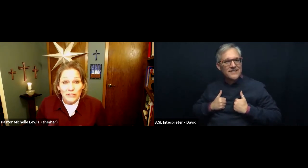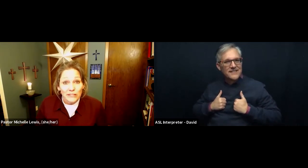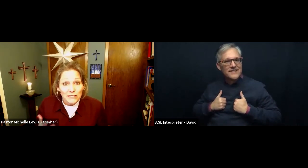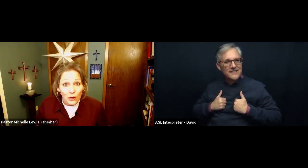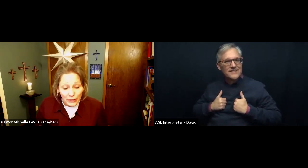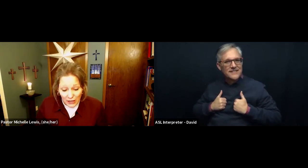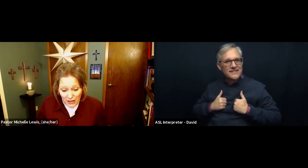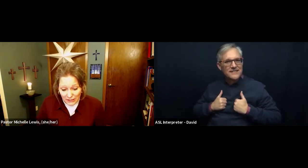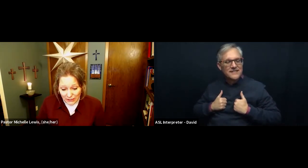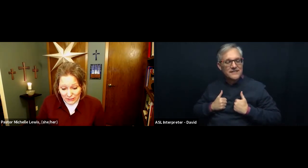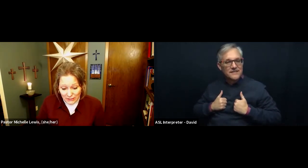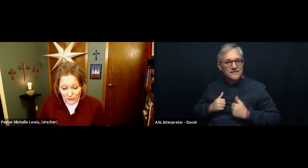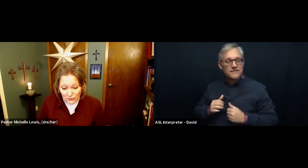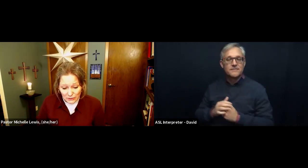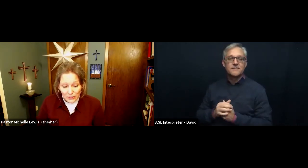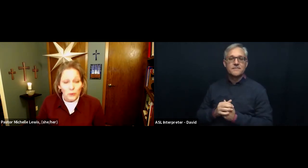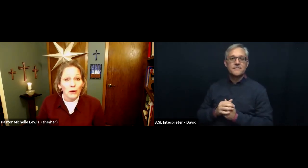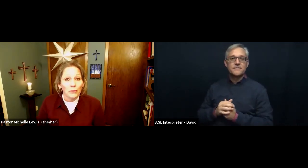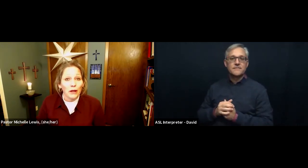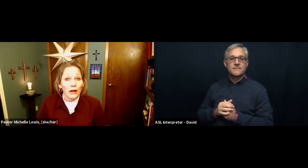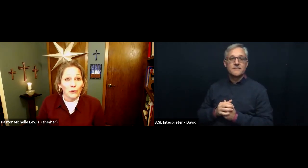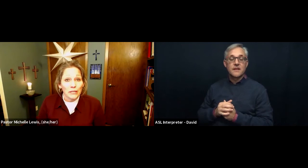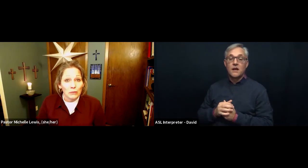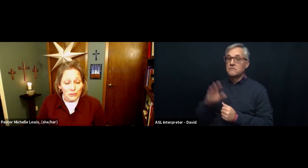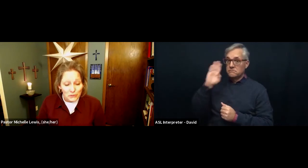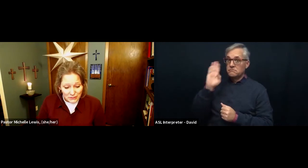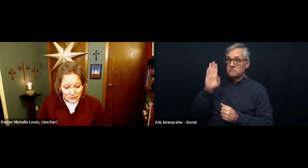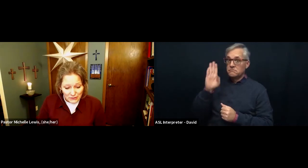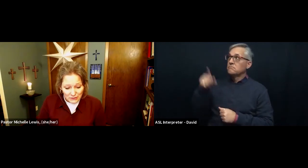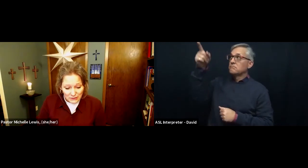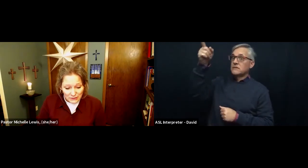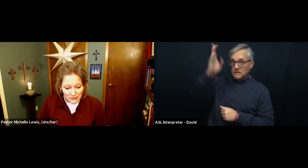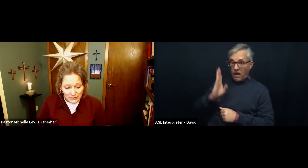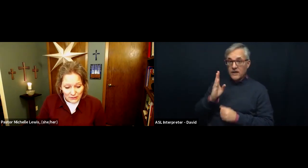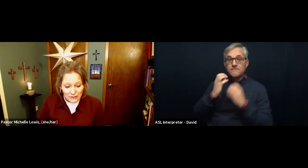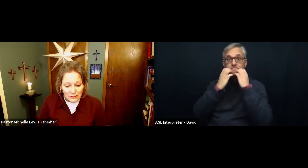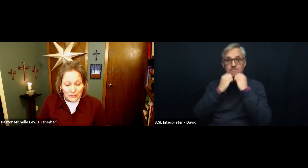And because our God is concerned about our neighbors,